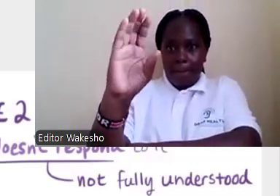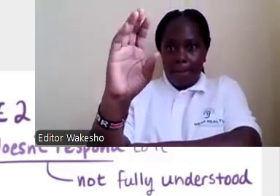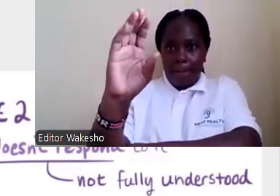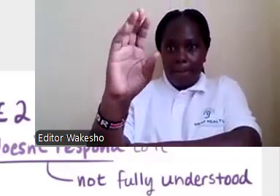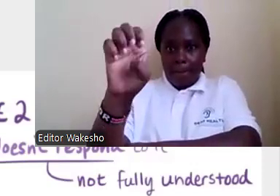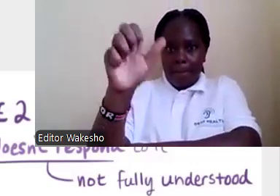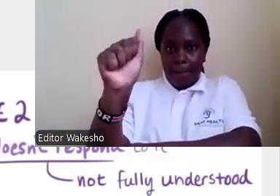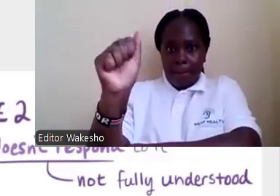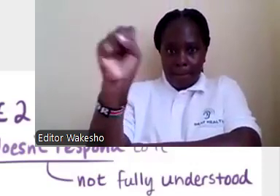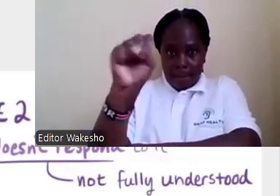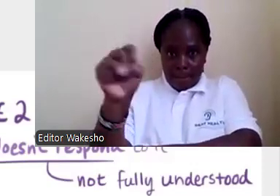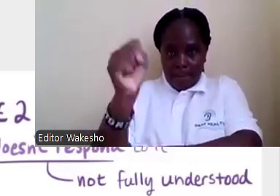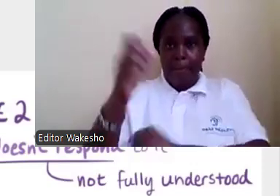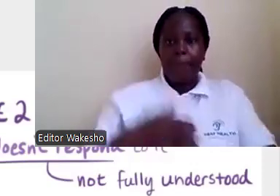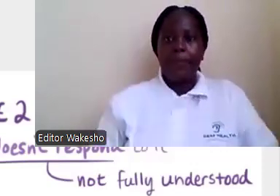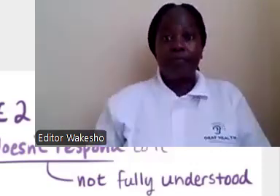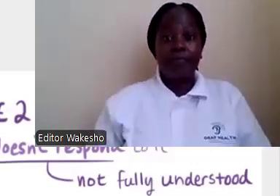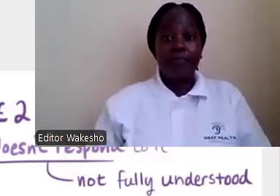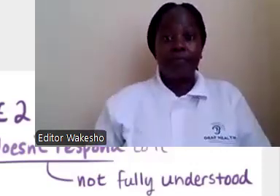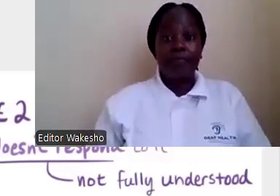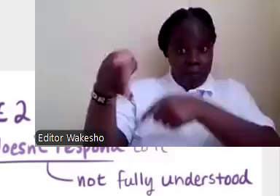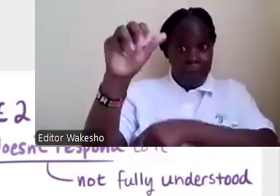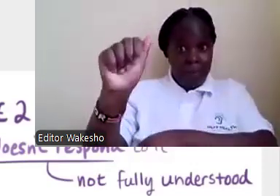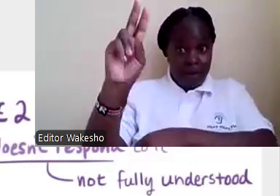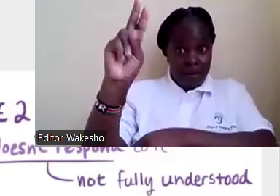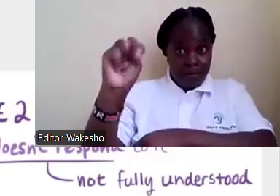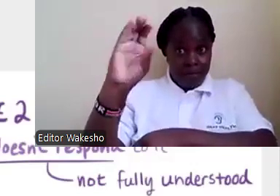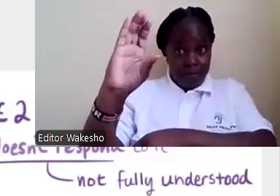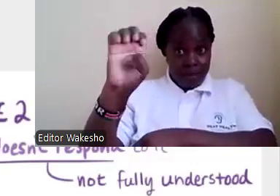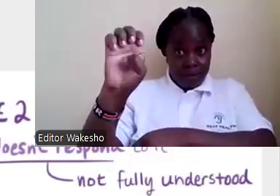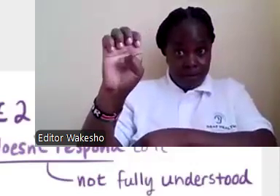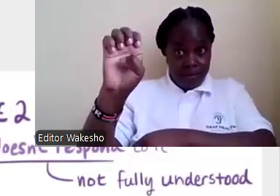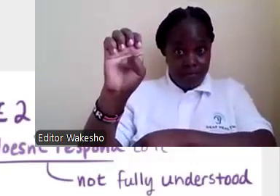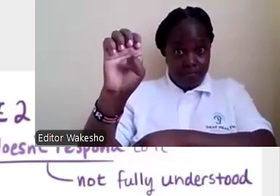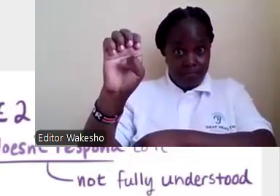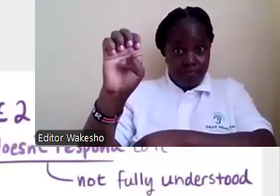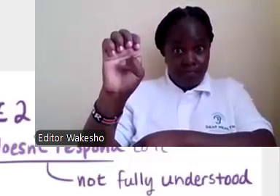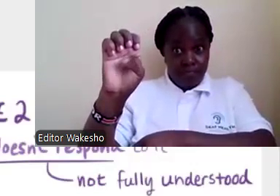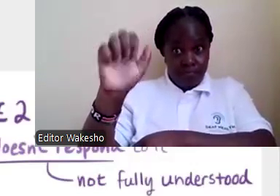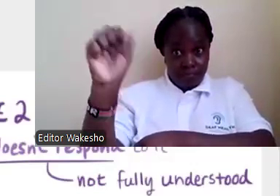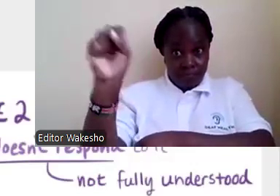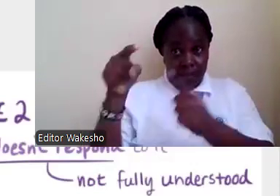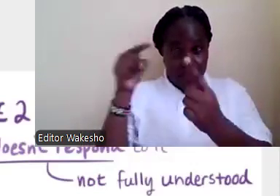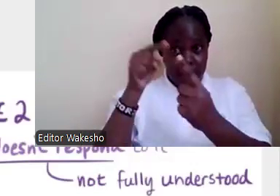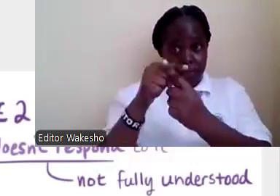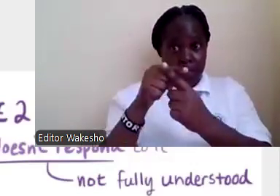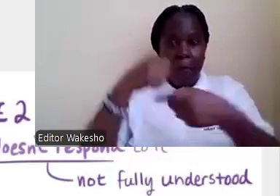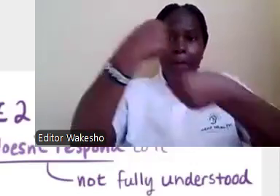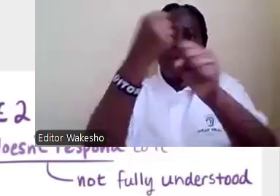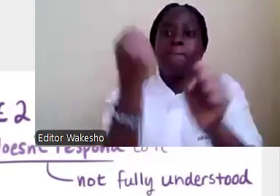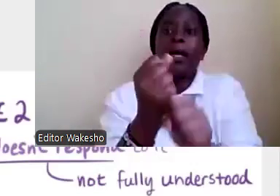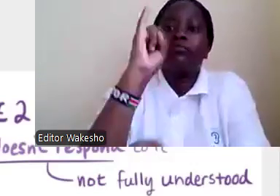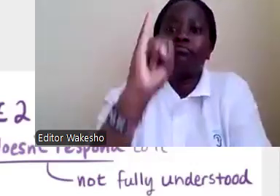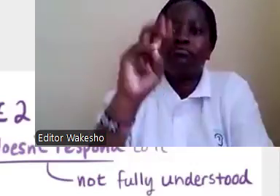abdomen that produces insulin, right? This is the pancreas.